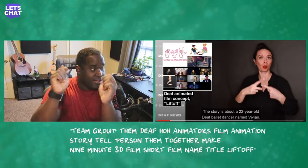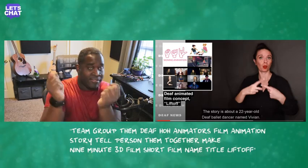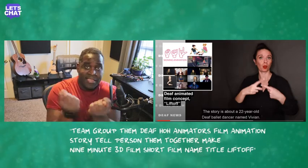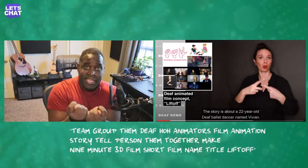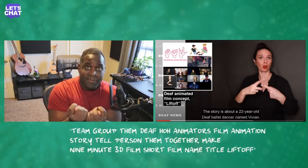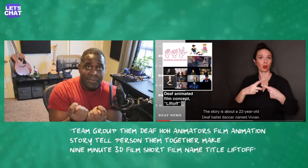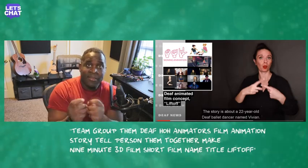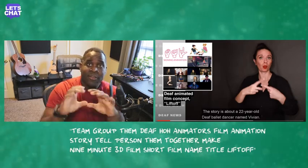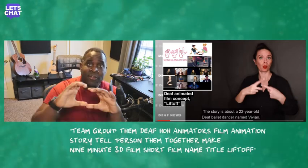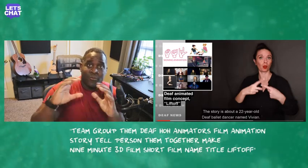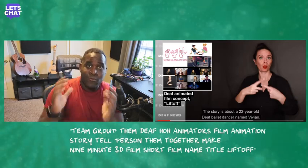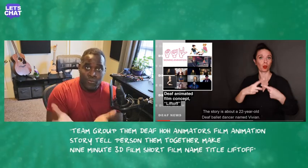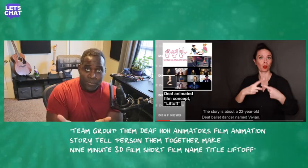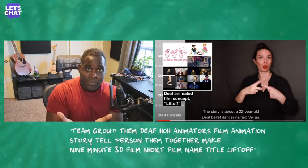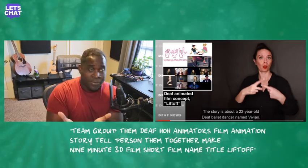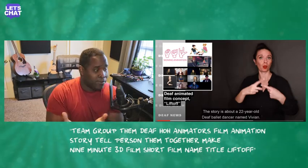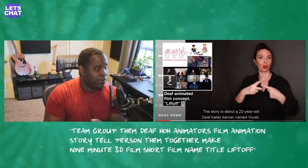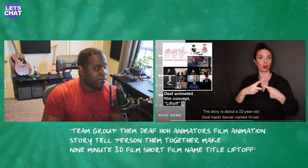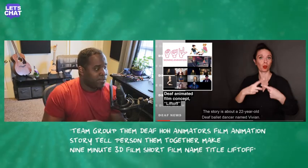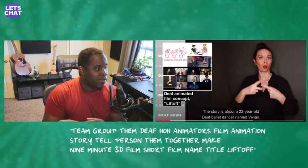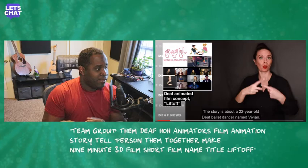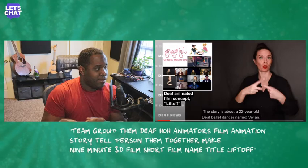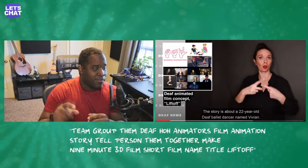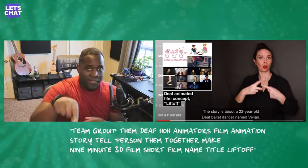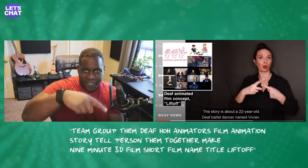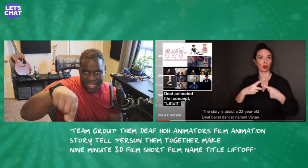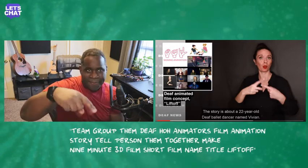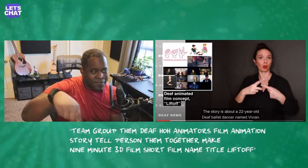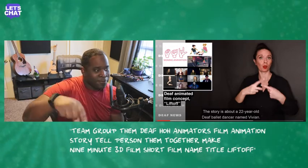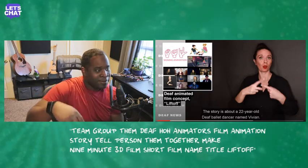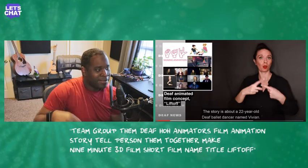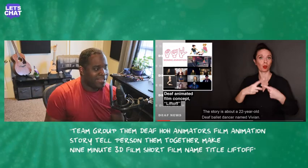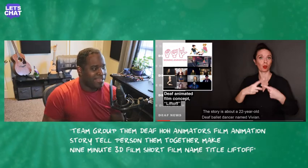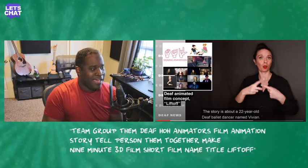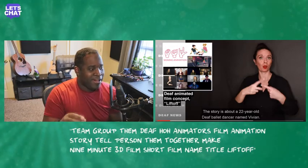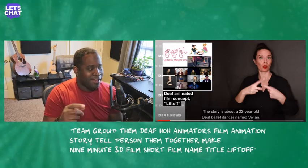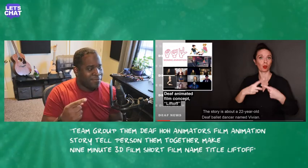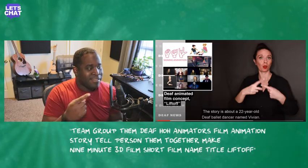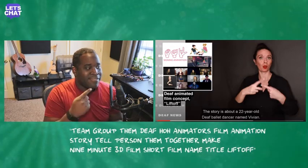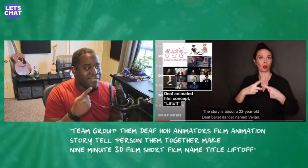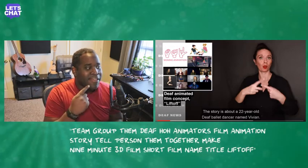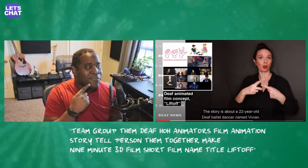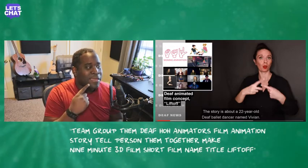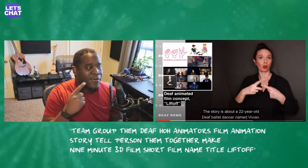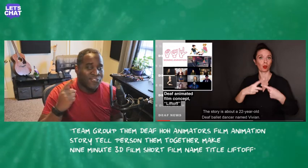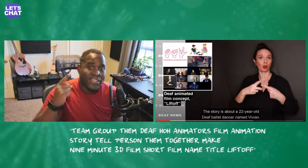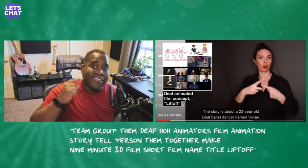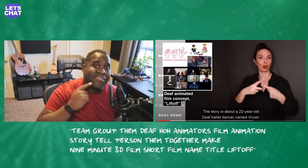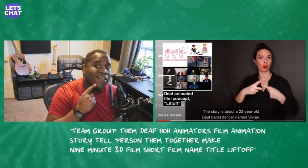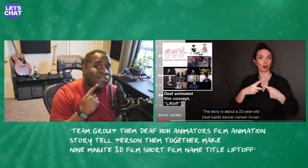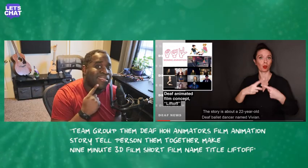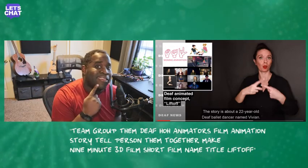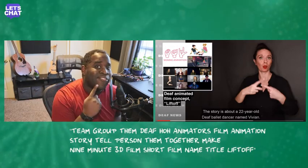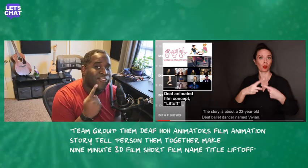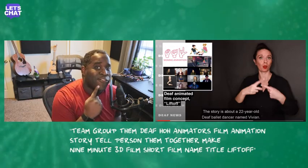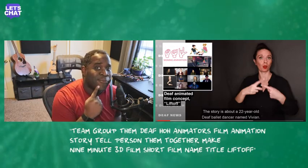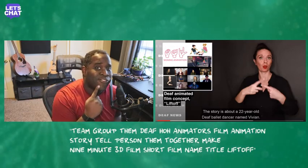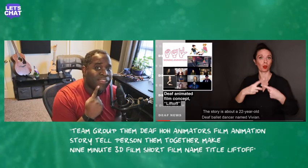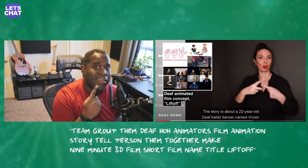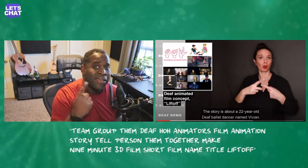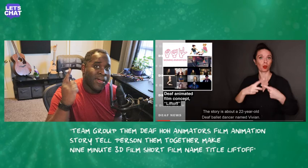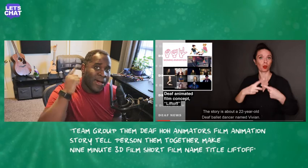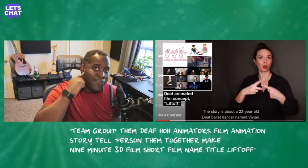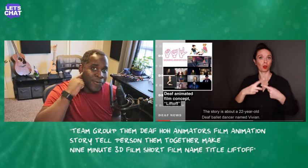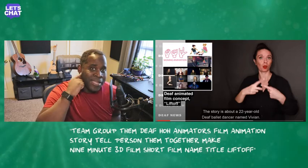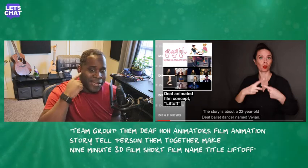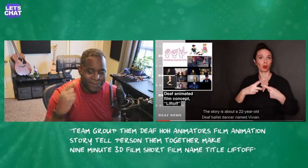she says, a team, group, them, of deaf people. And she does deaf like this. She goes from her